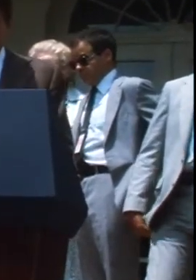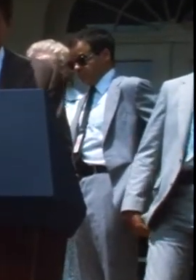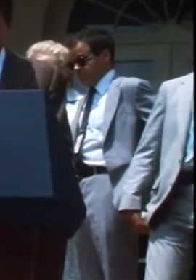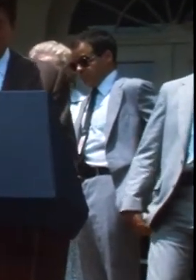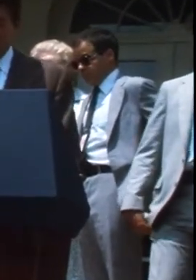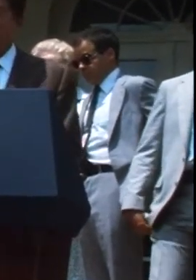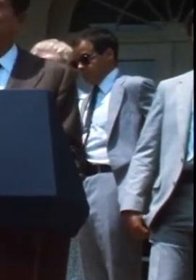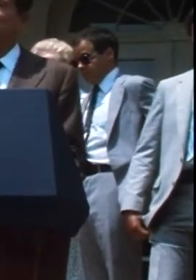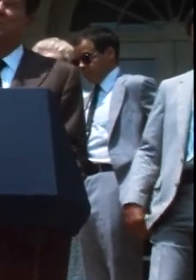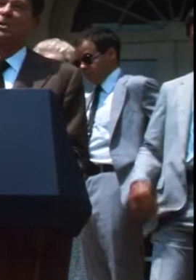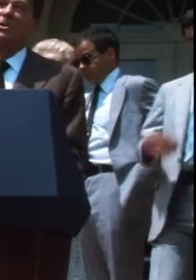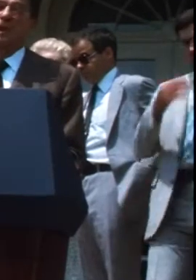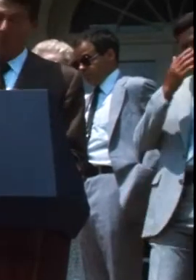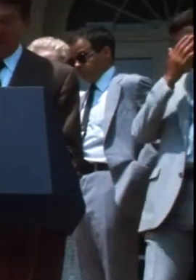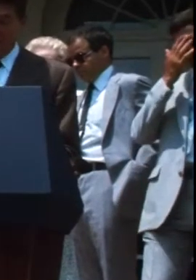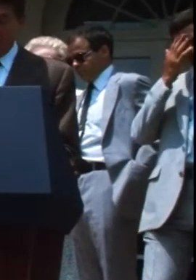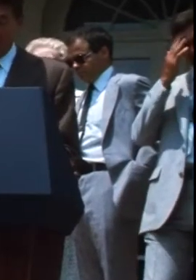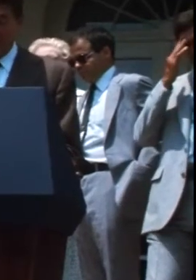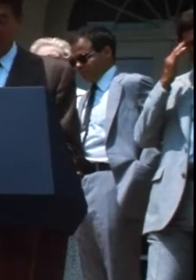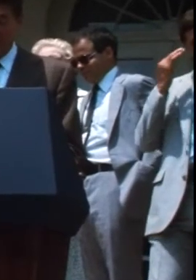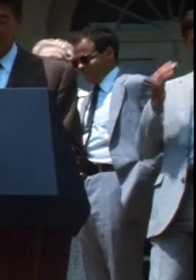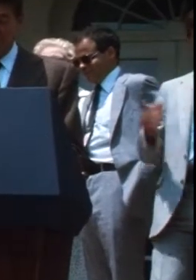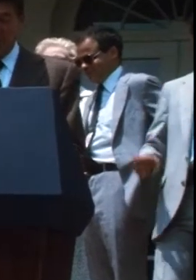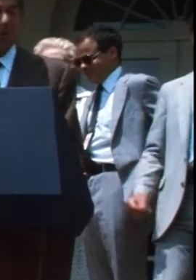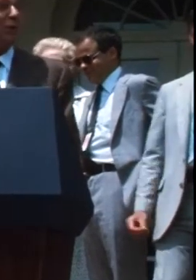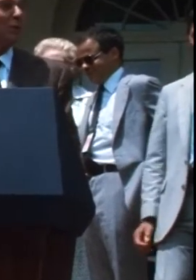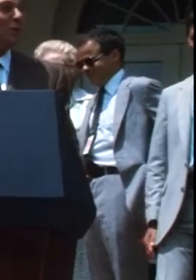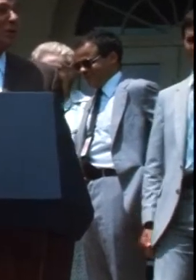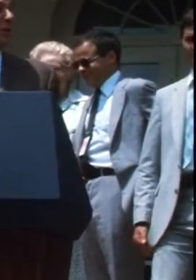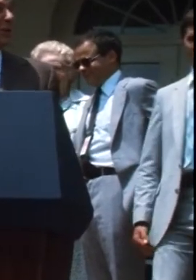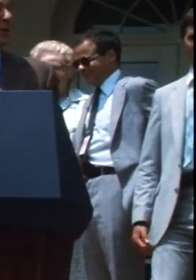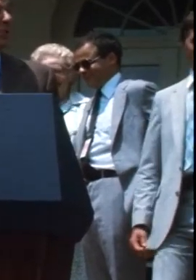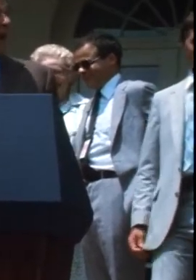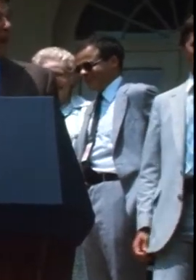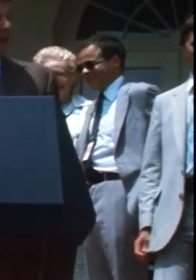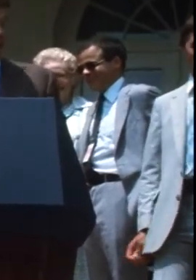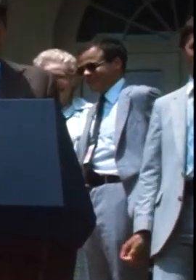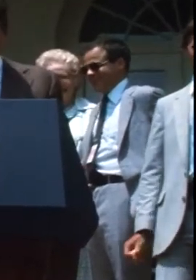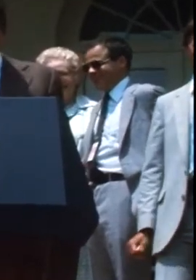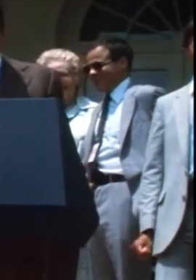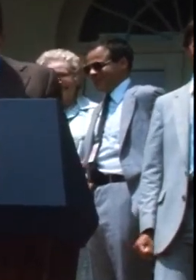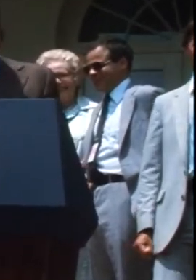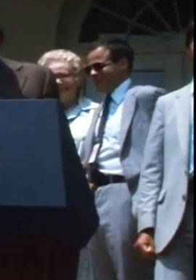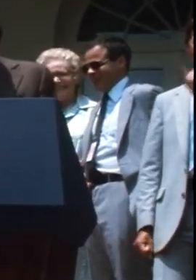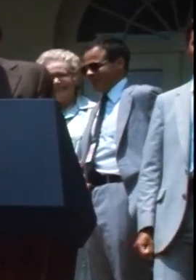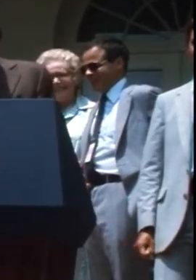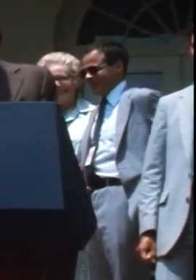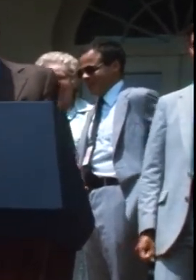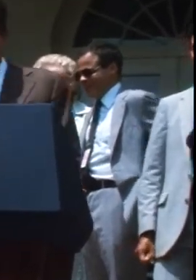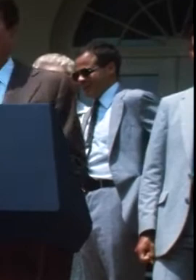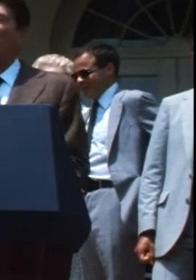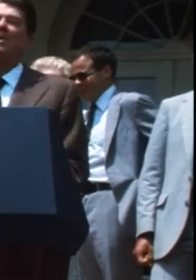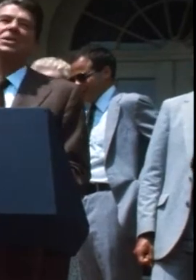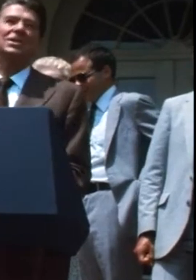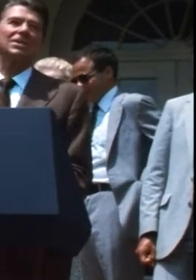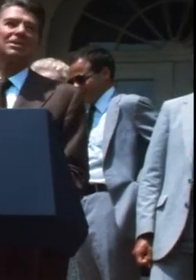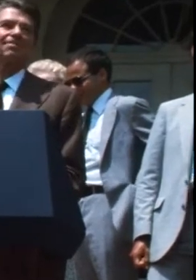that Chuck O'Brien's twins will celebrate their birthdays with more than the usual sense of pride.